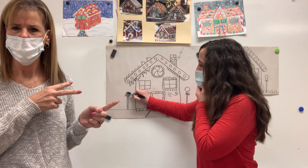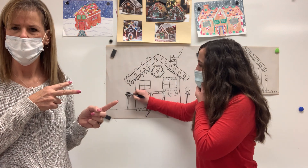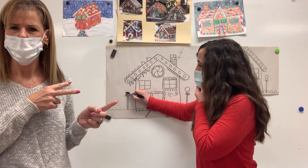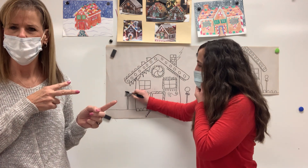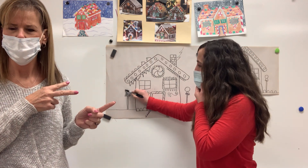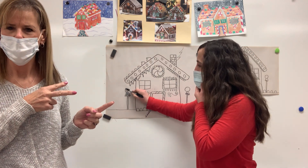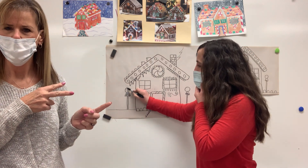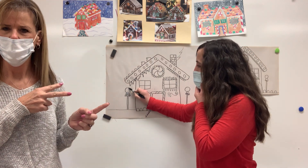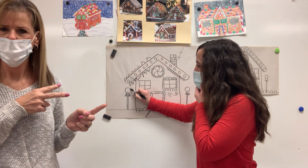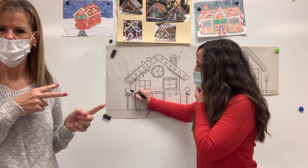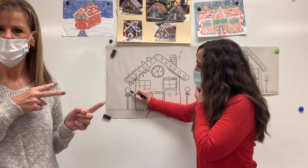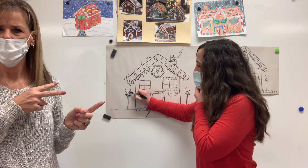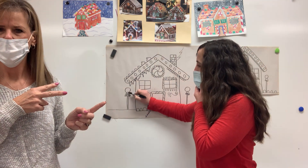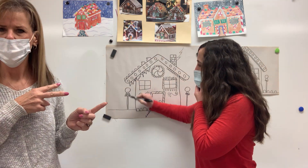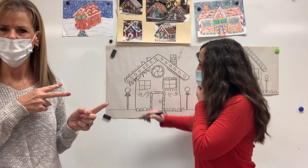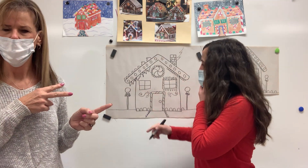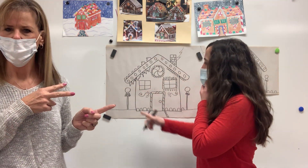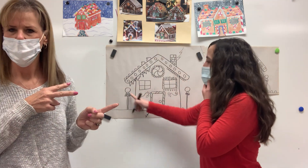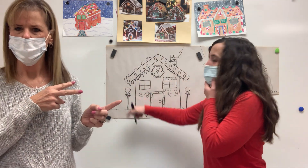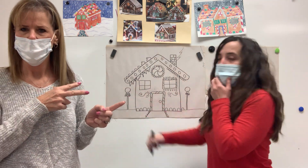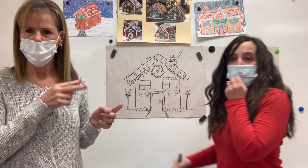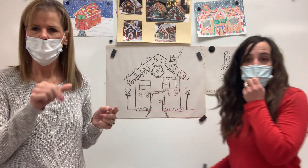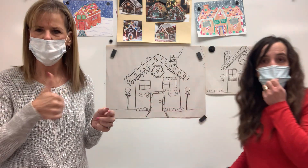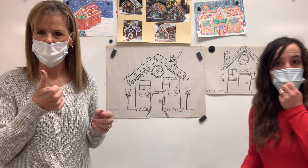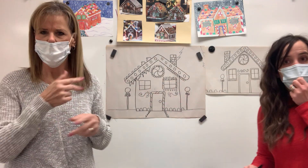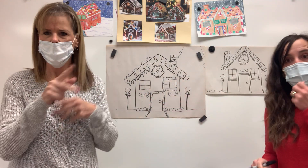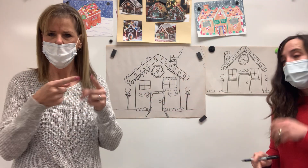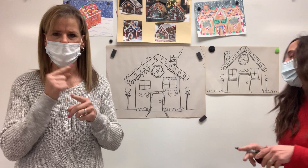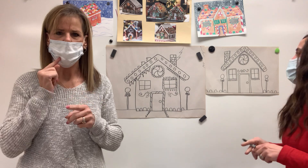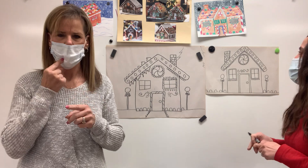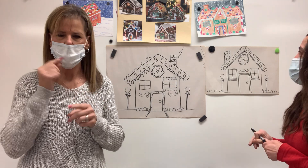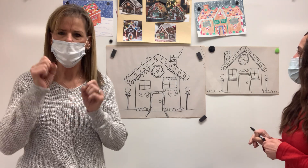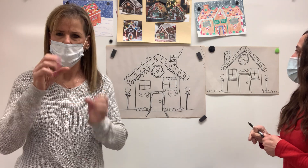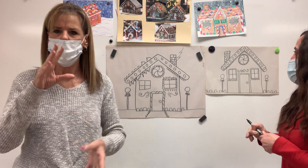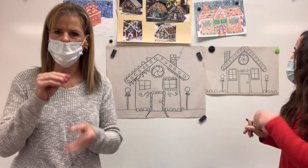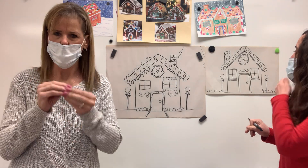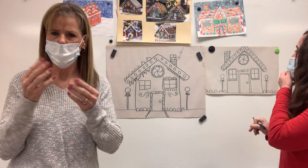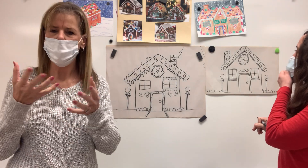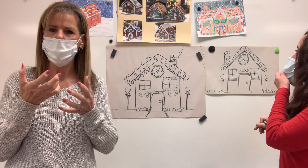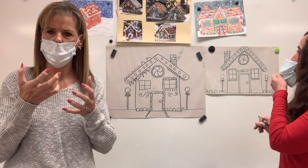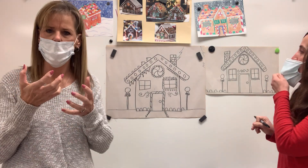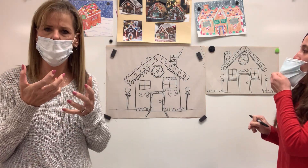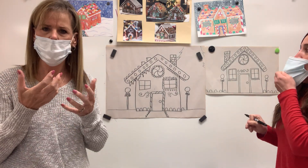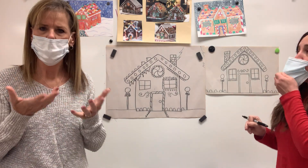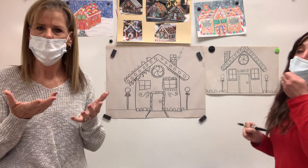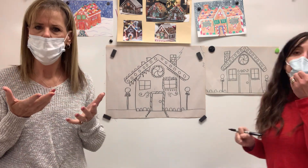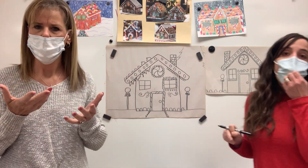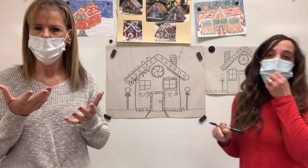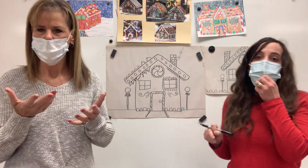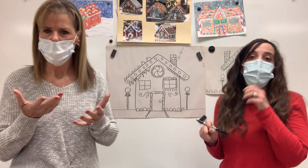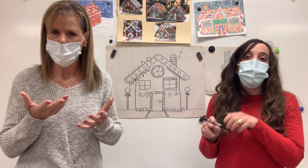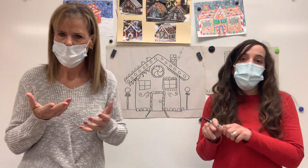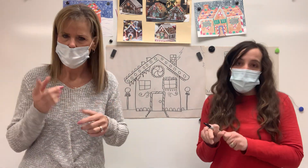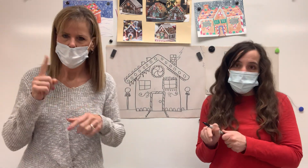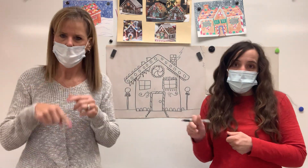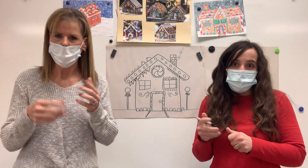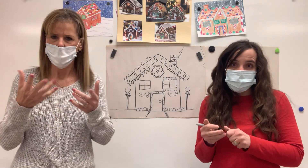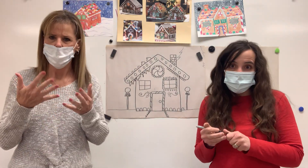circle. So that's another kind of candy that you could add if you want, okay? So, you guys, I cannot wait to see